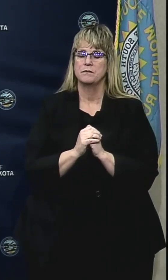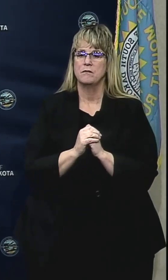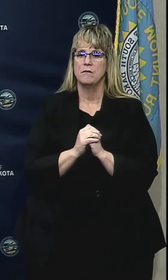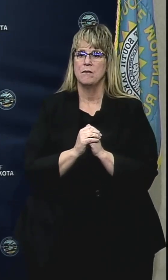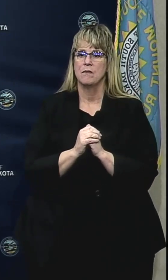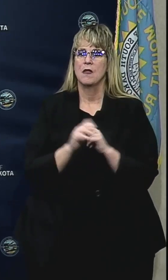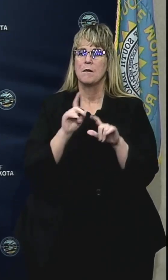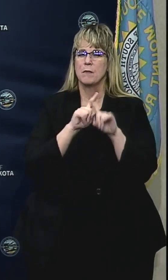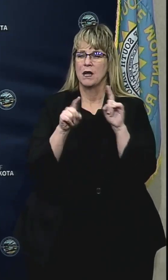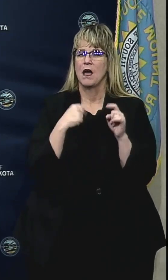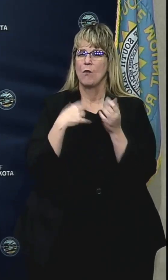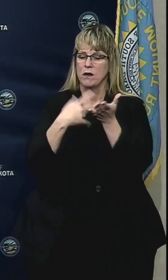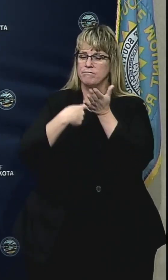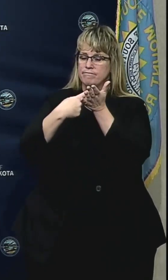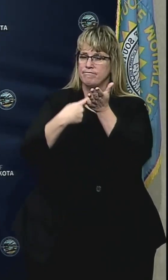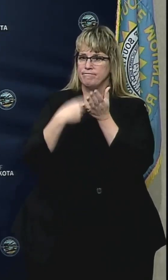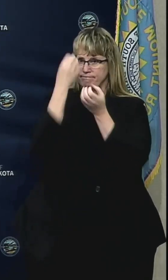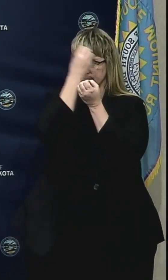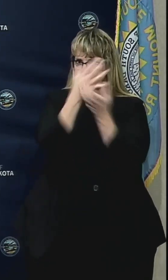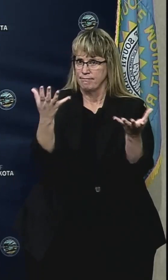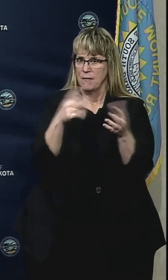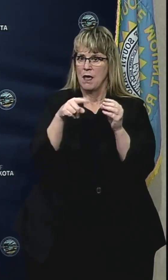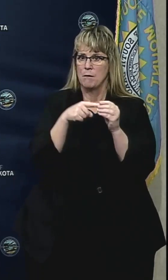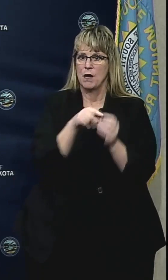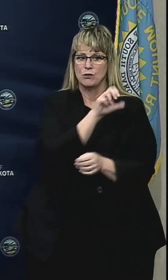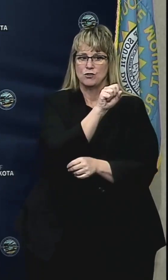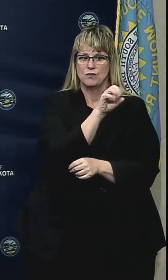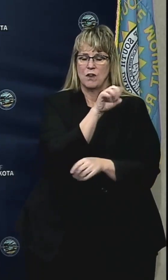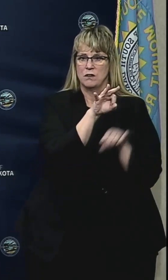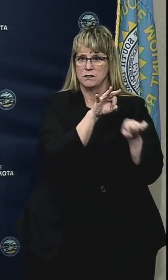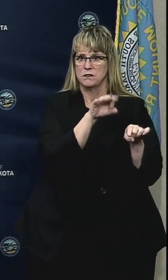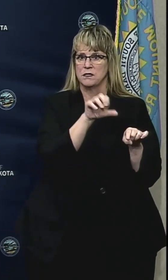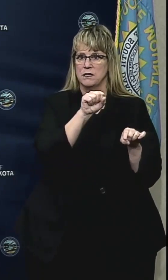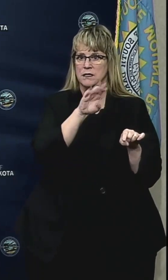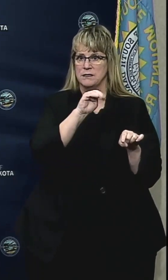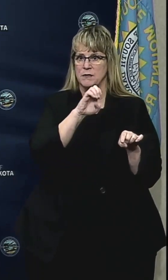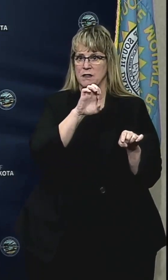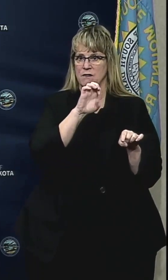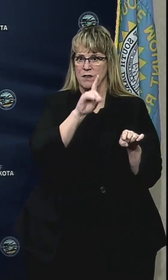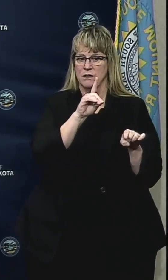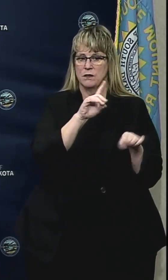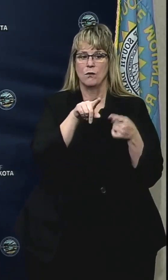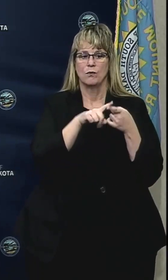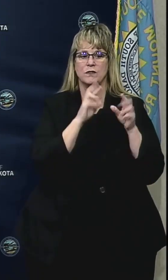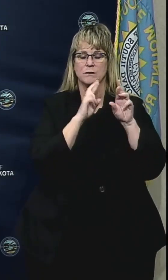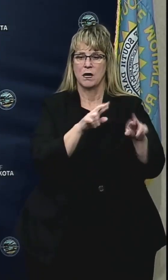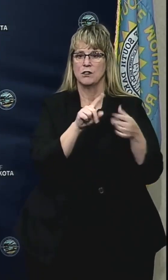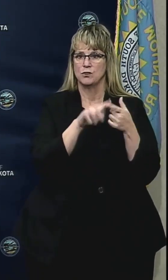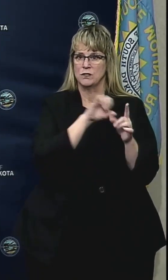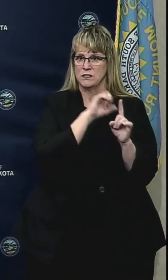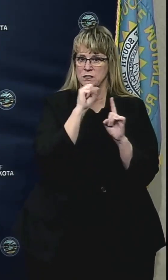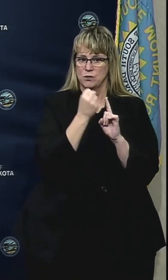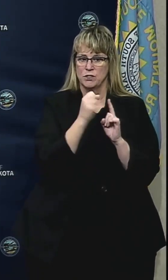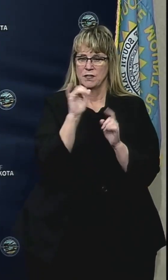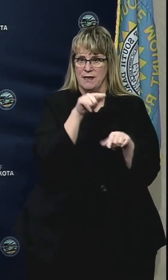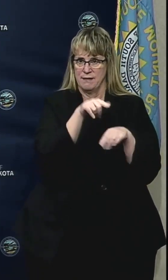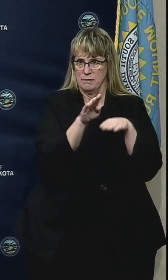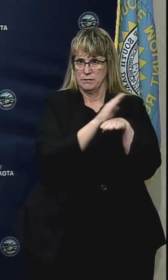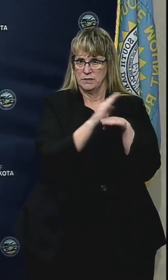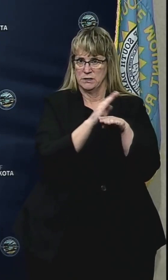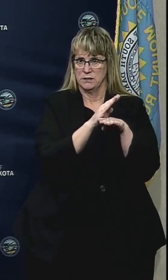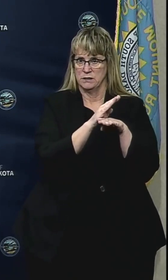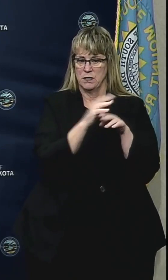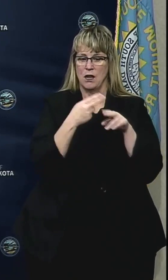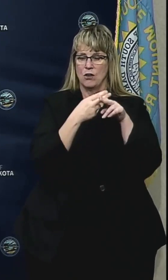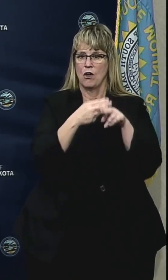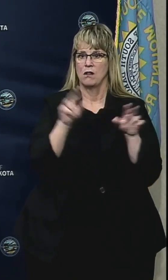bit about Smithfield in Sioux Falls. And I want you to know that when we respond to a situation like Smithfield and call it a